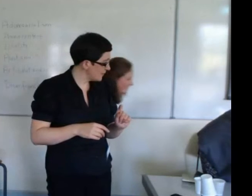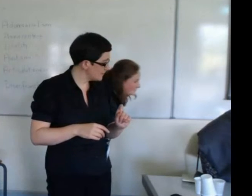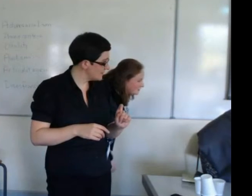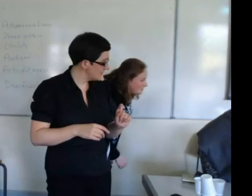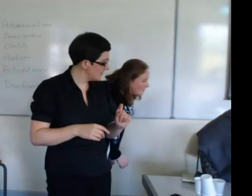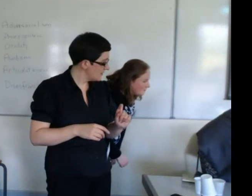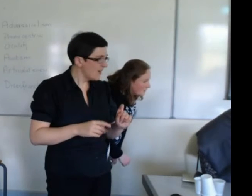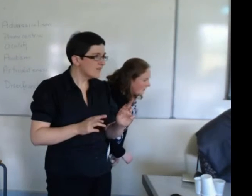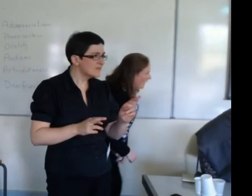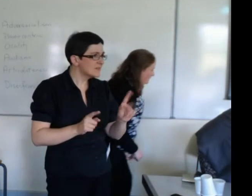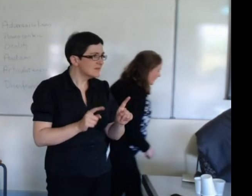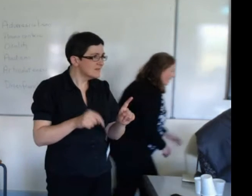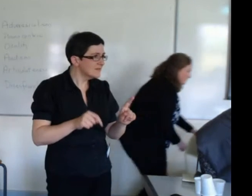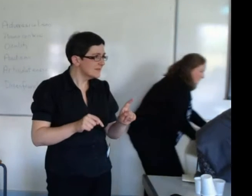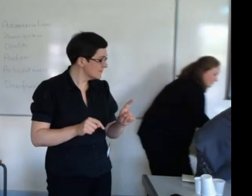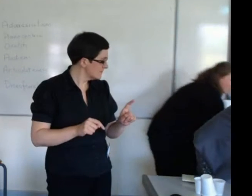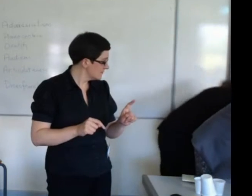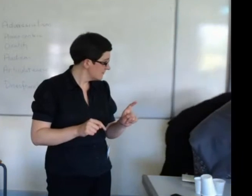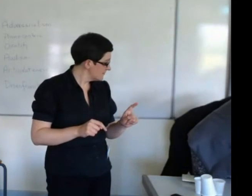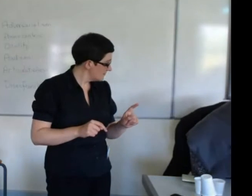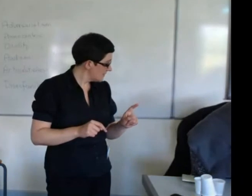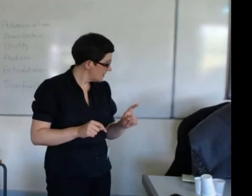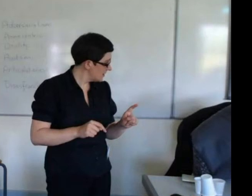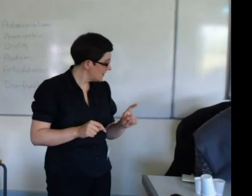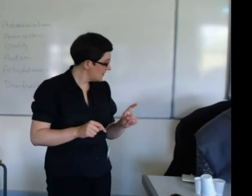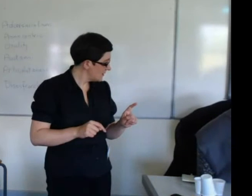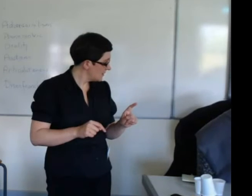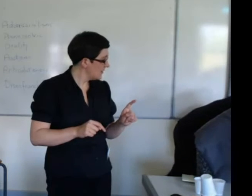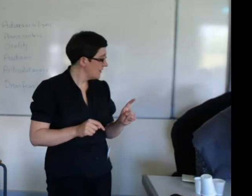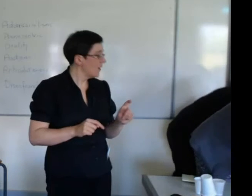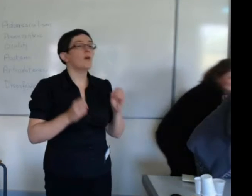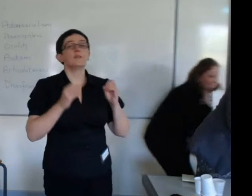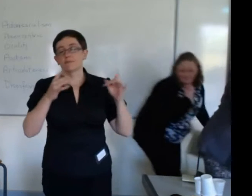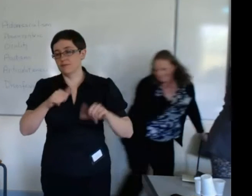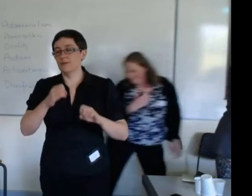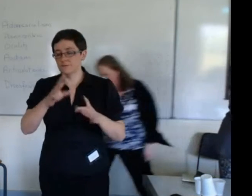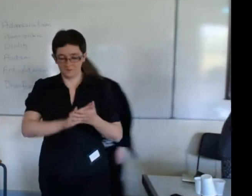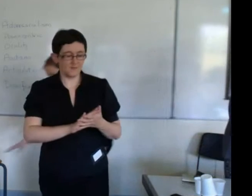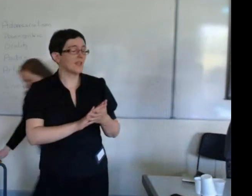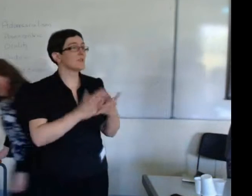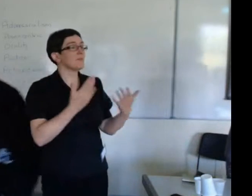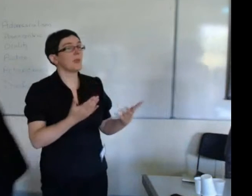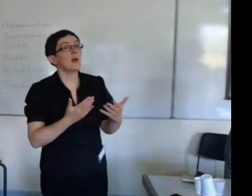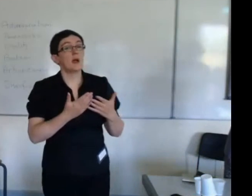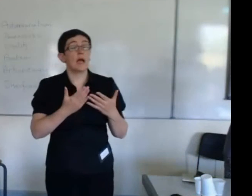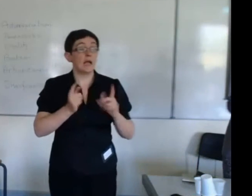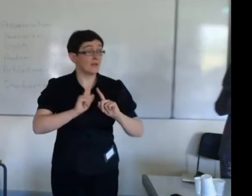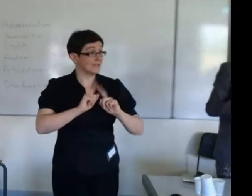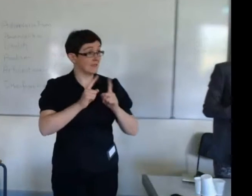Carol down, yeah, that's the one I'm pressing. I was using those before, Margaret. Okay. So there's a number of principles that